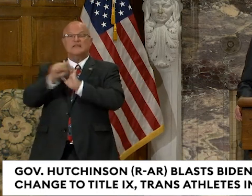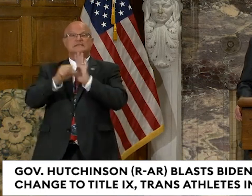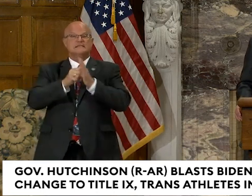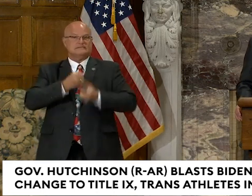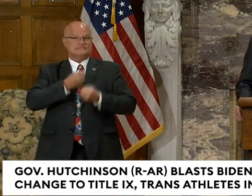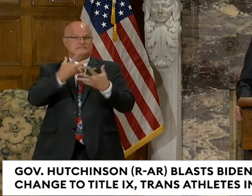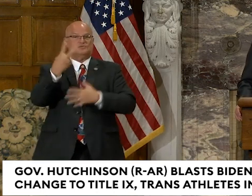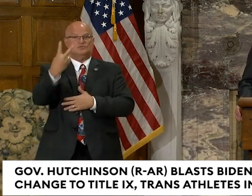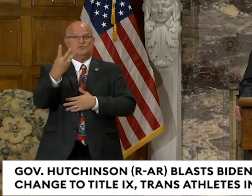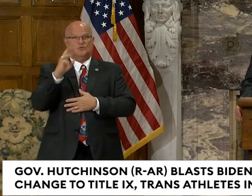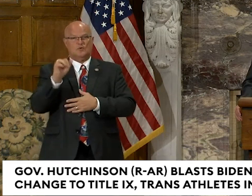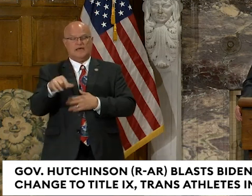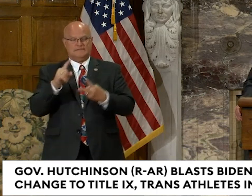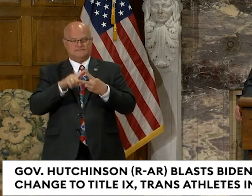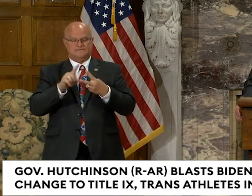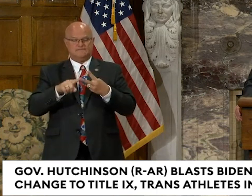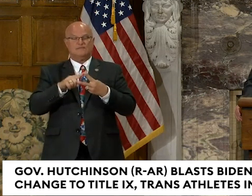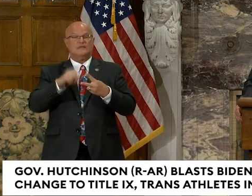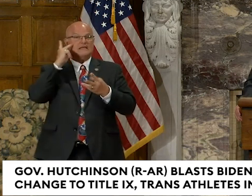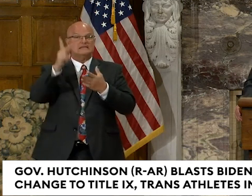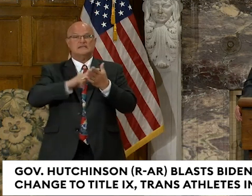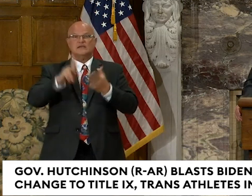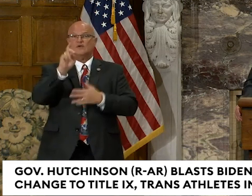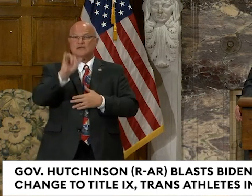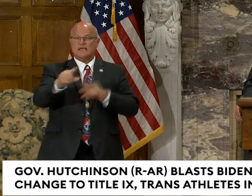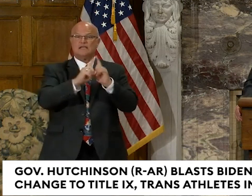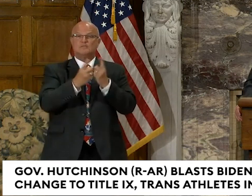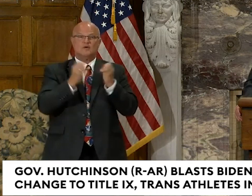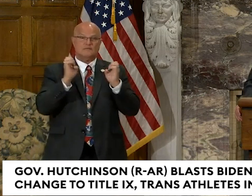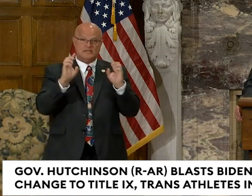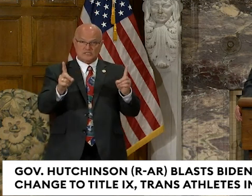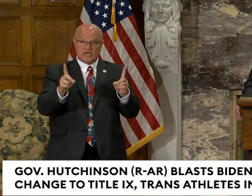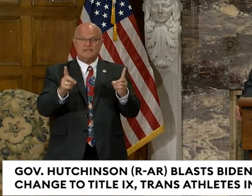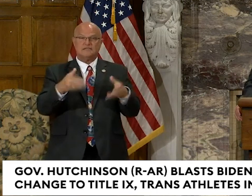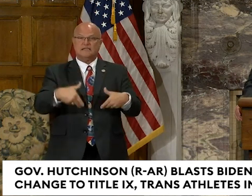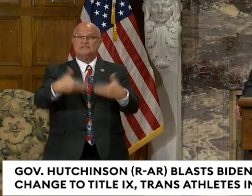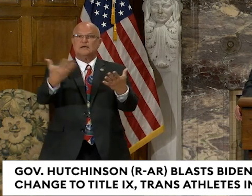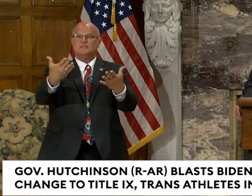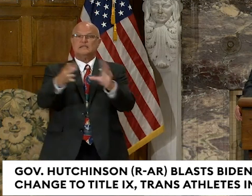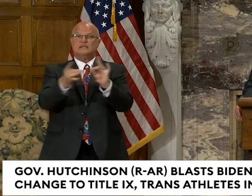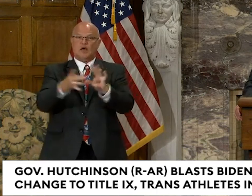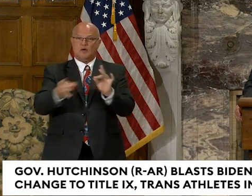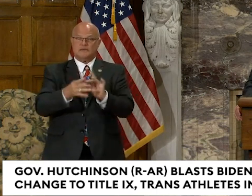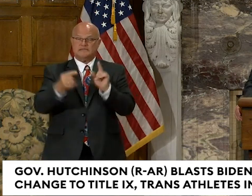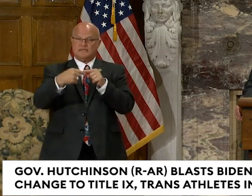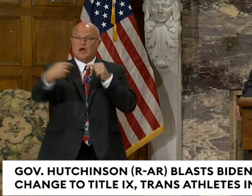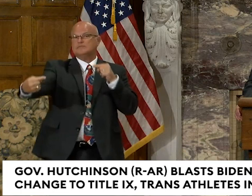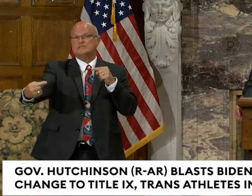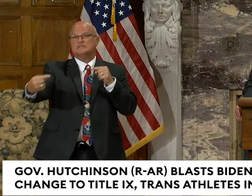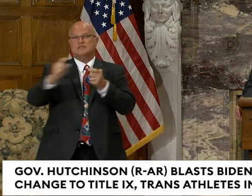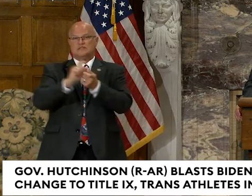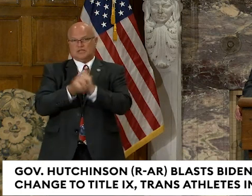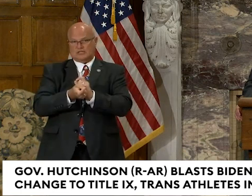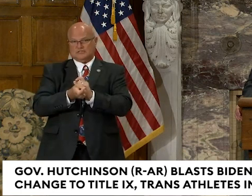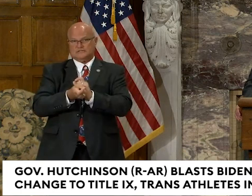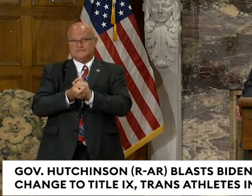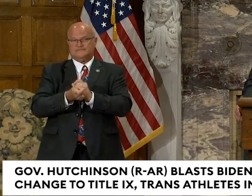two ways. First, Secretary Key and our Department of Education has submitted comments in opposition to the